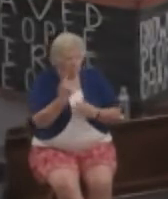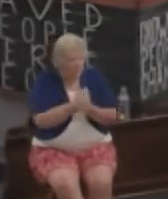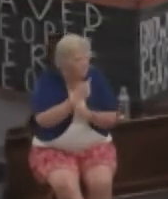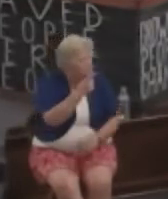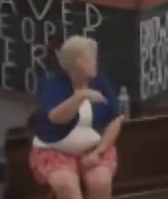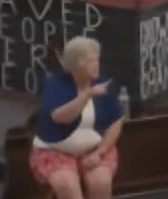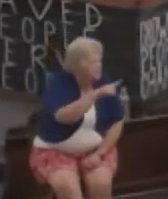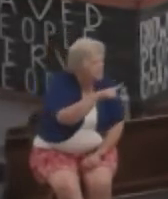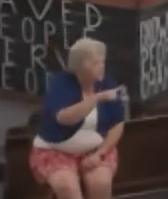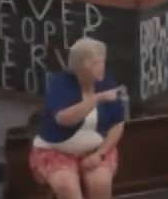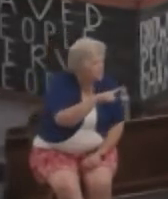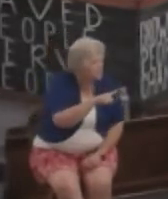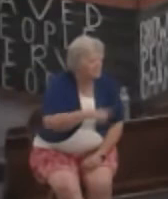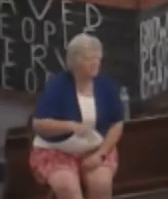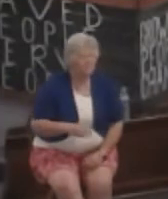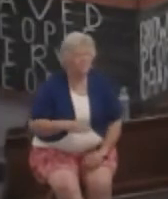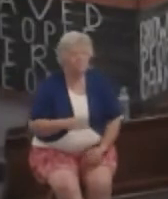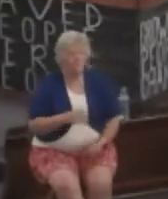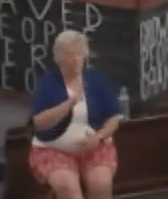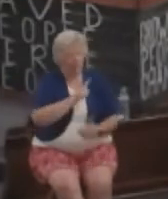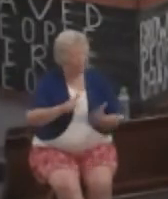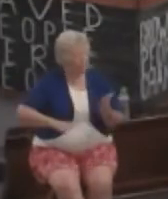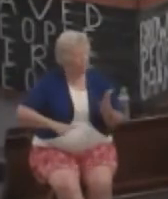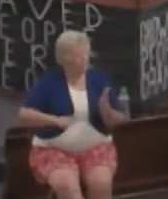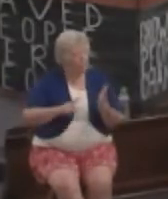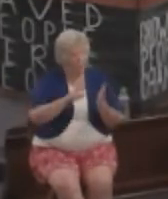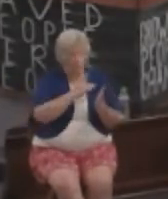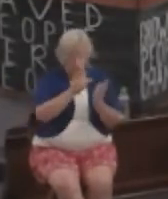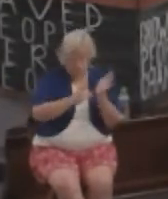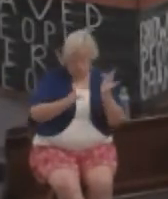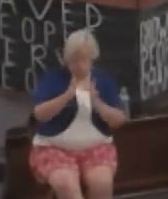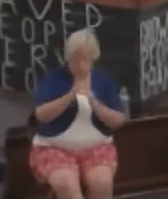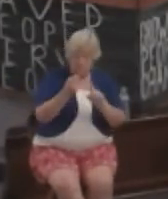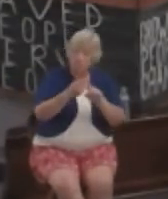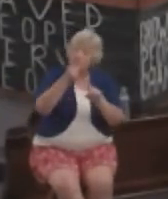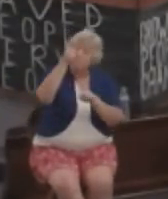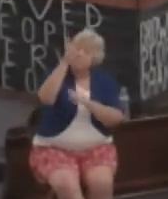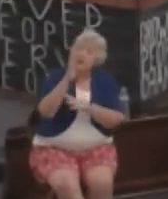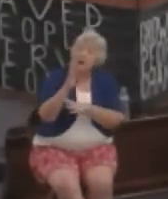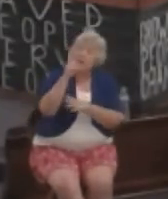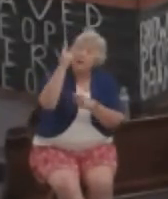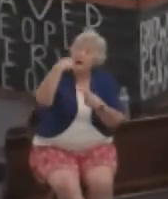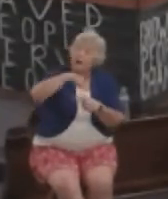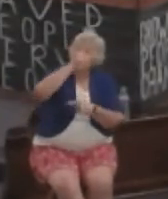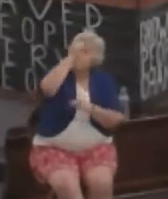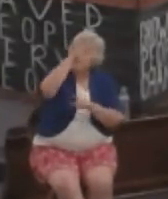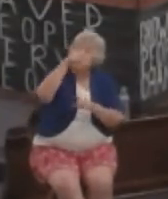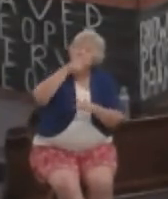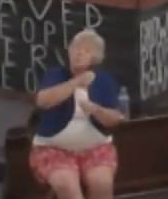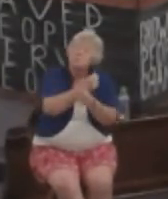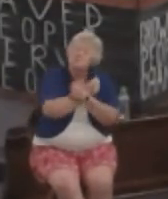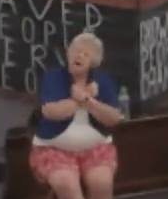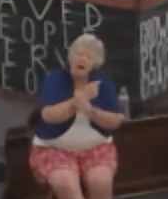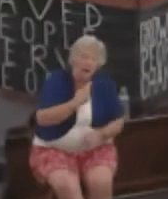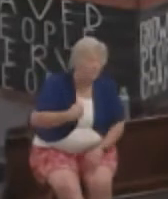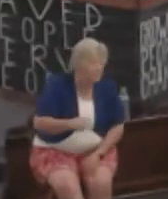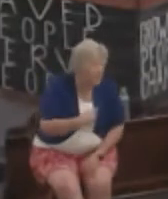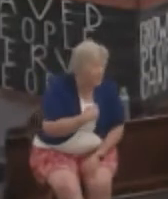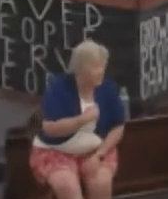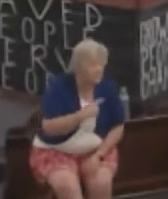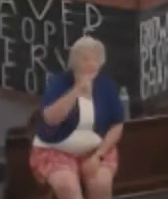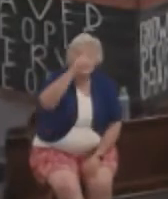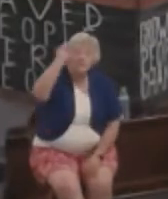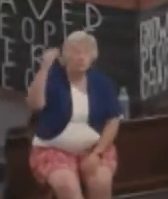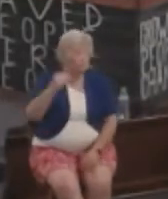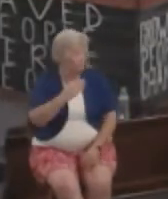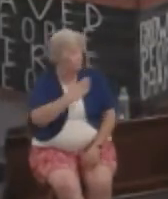2 Thessalonians 2:16 and 17 says, may our Lord Jesus Christ himself and God our Father, who loved us and by his grace